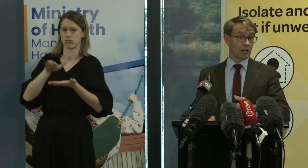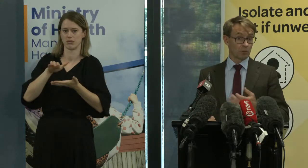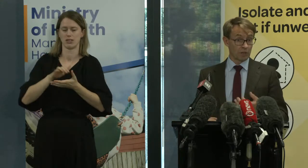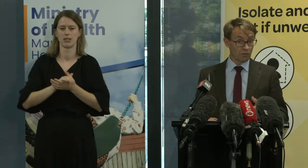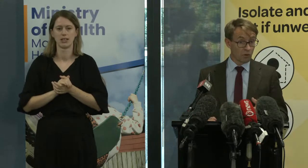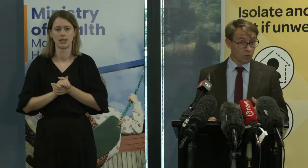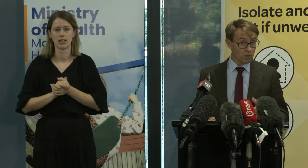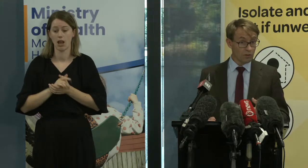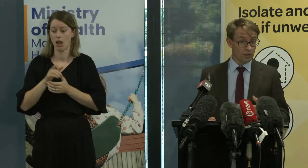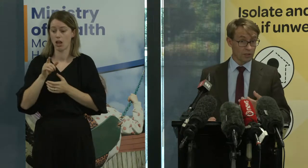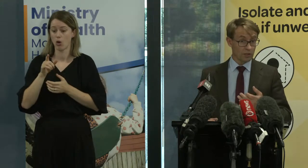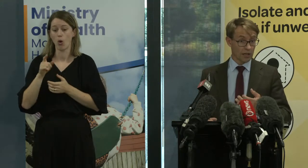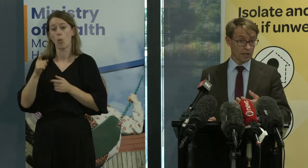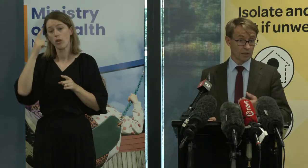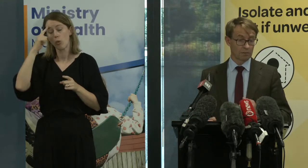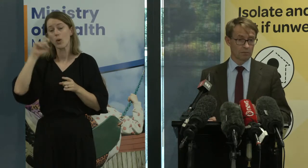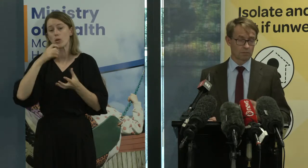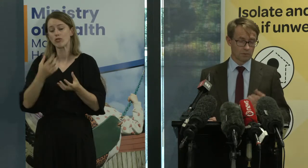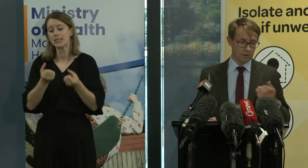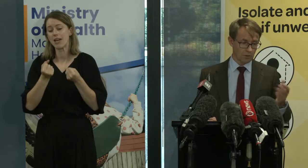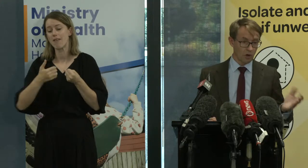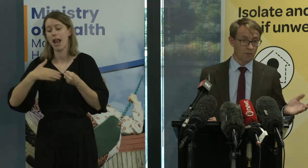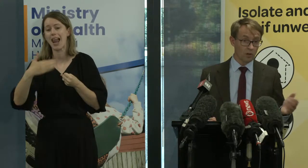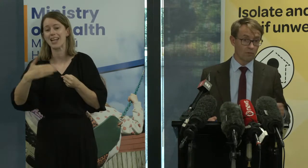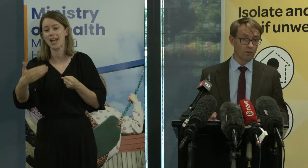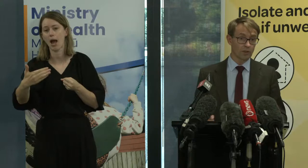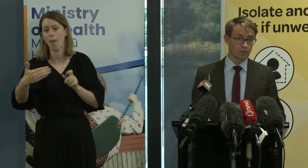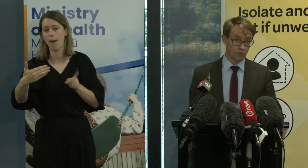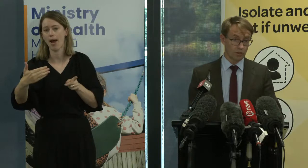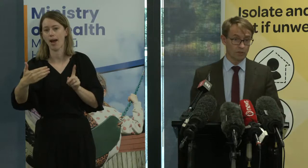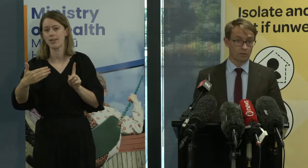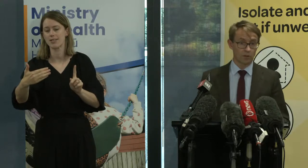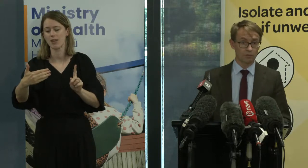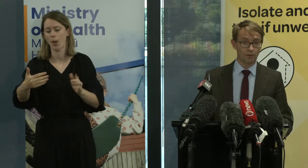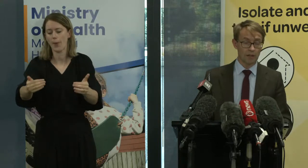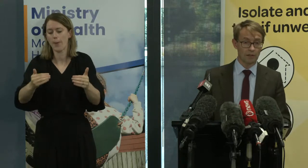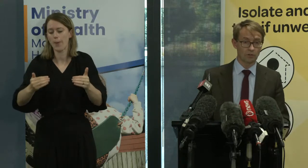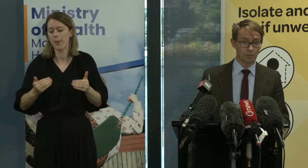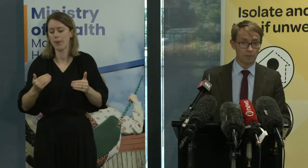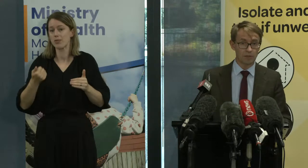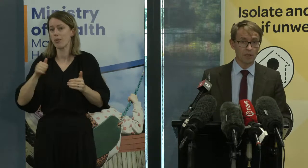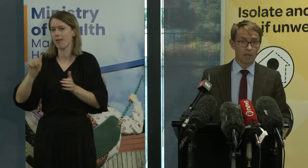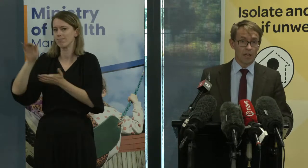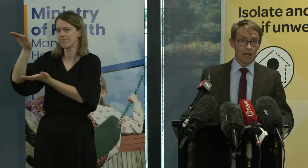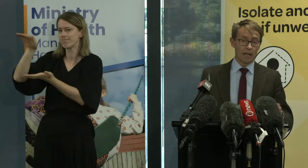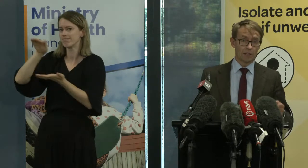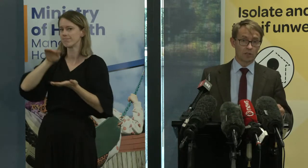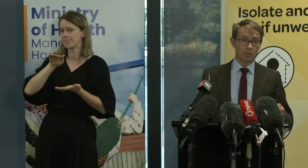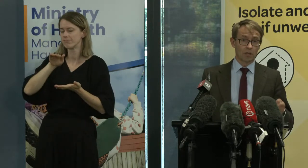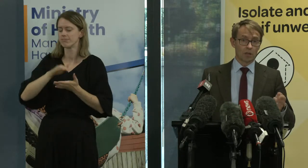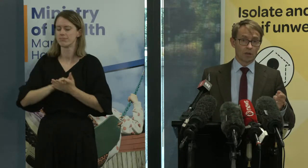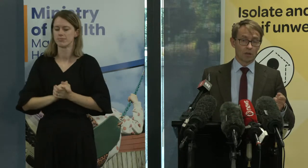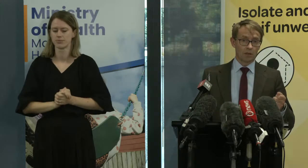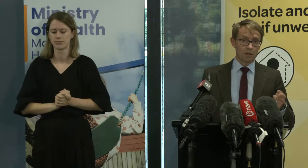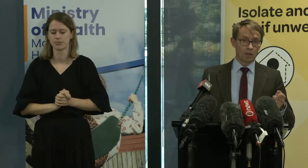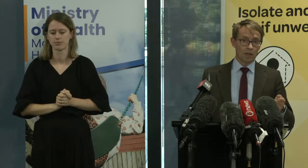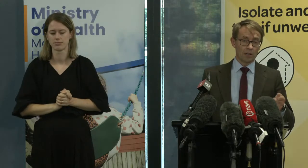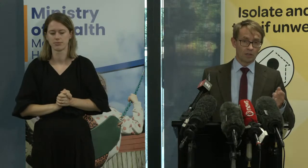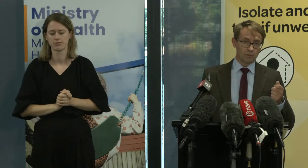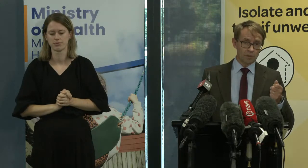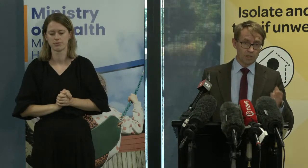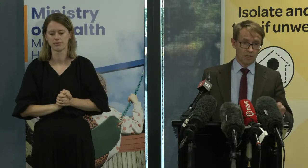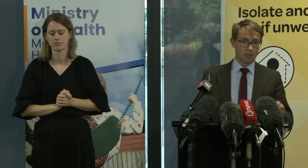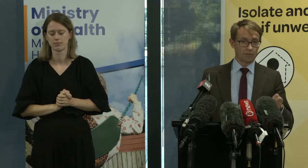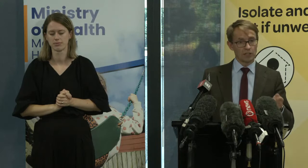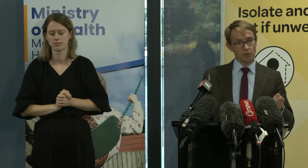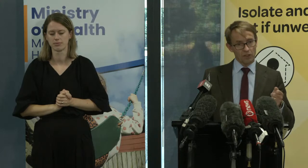actually been able to bring forward the arrival of this first lot of treatments, and